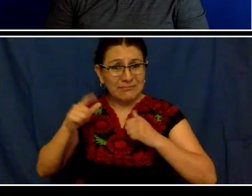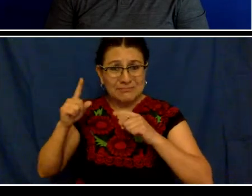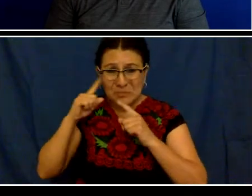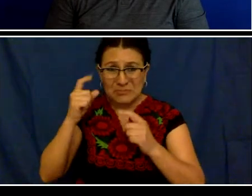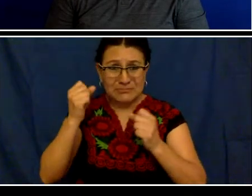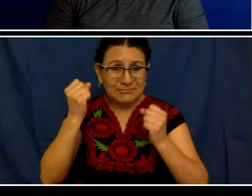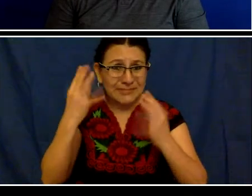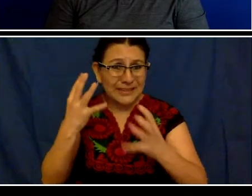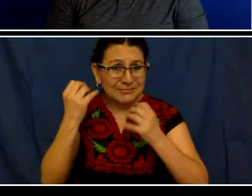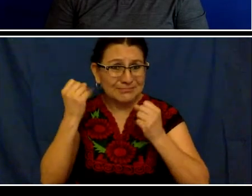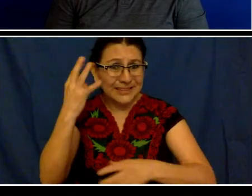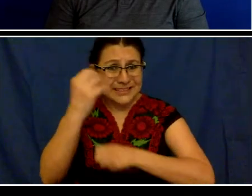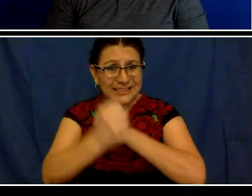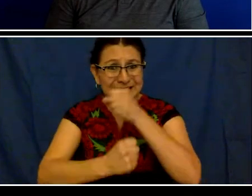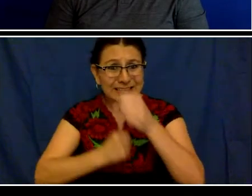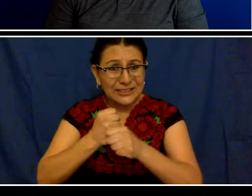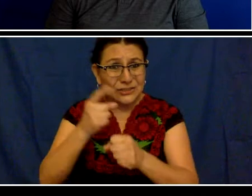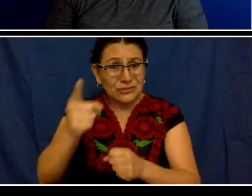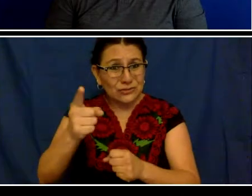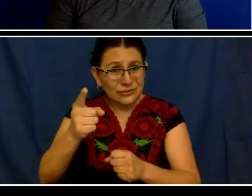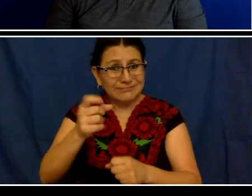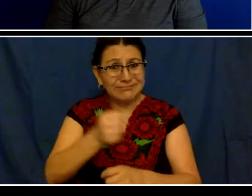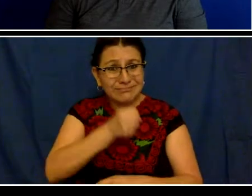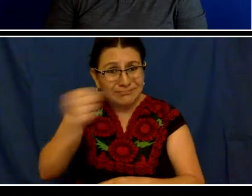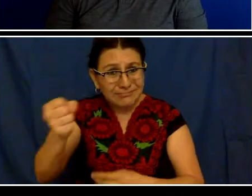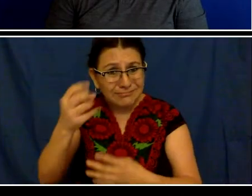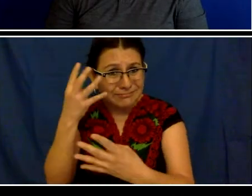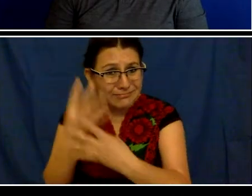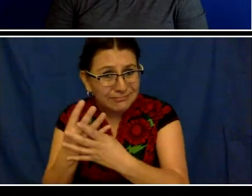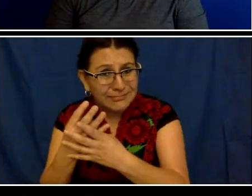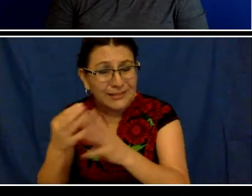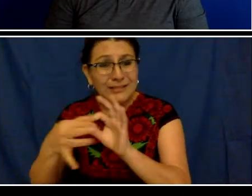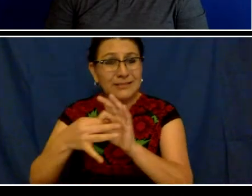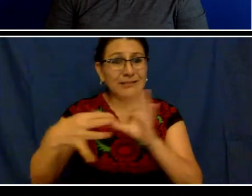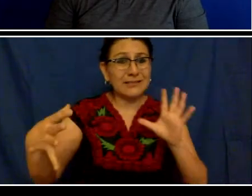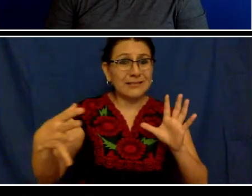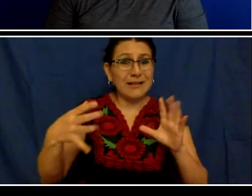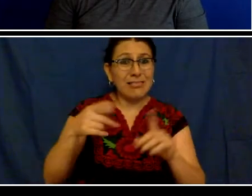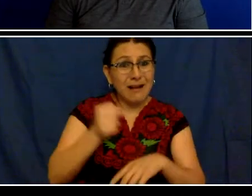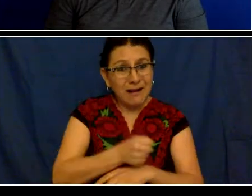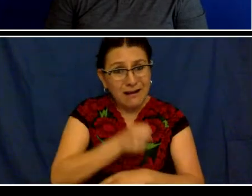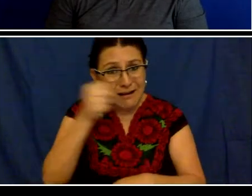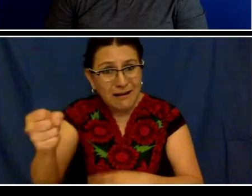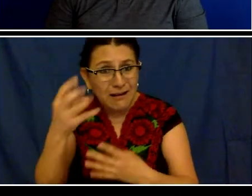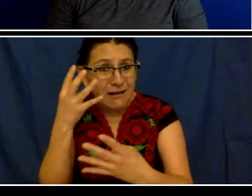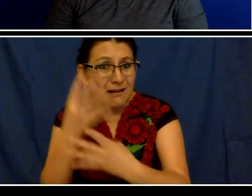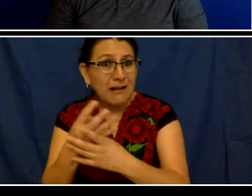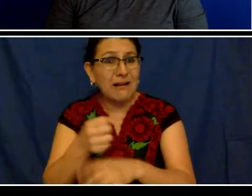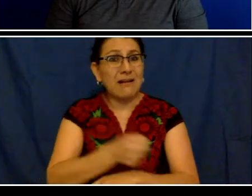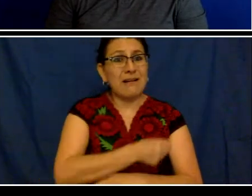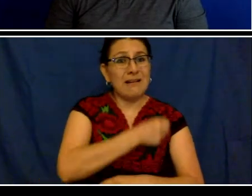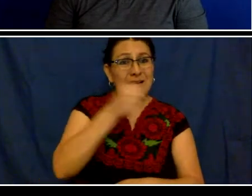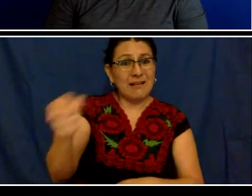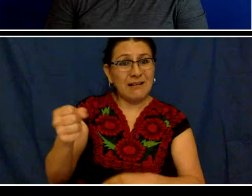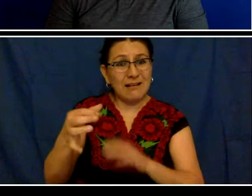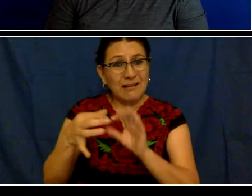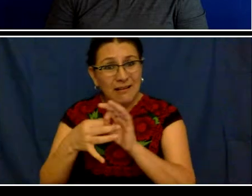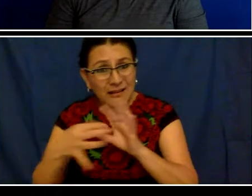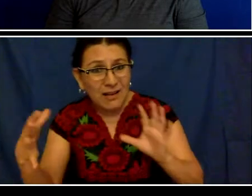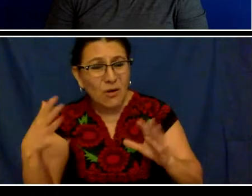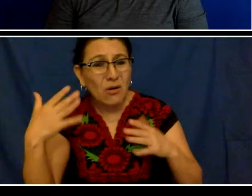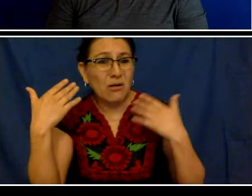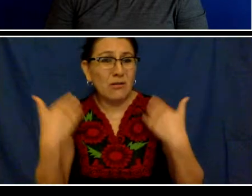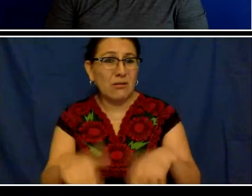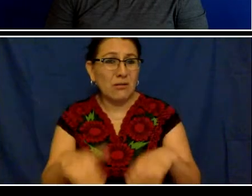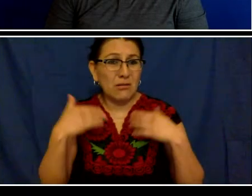She risked her life, and she risked her life for many, many years. She ended up going into jail.